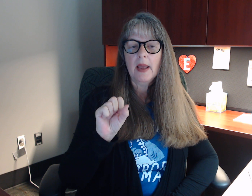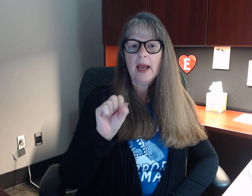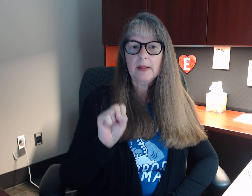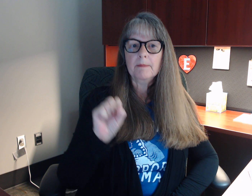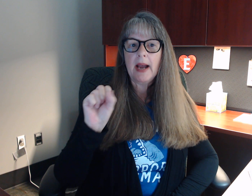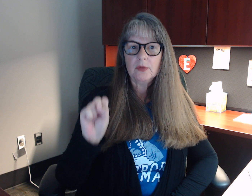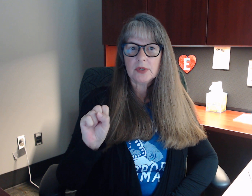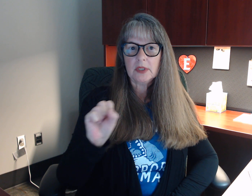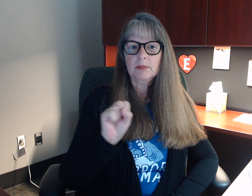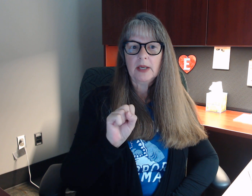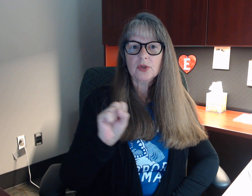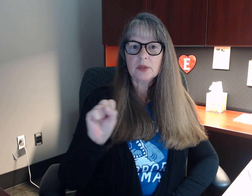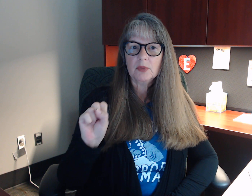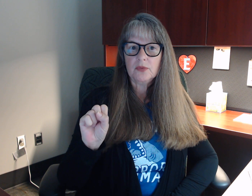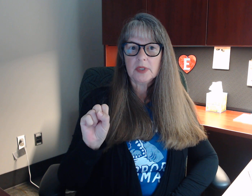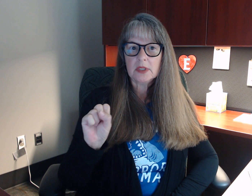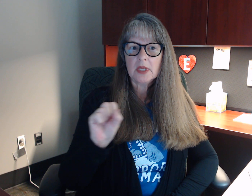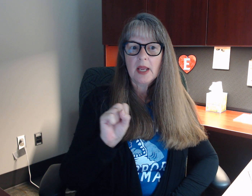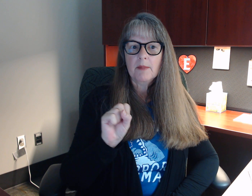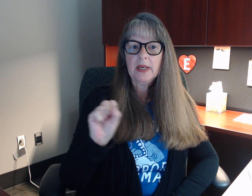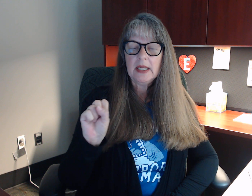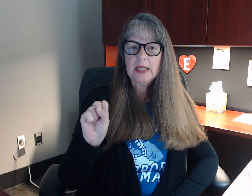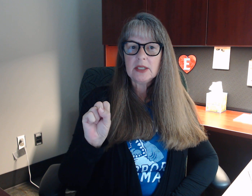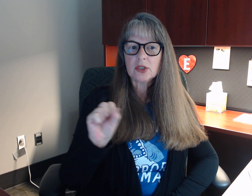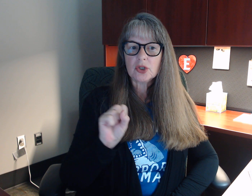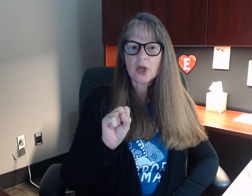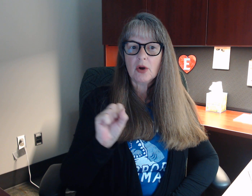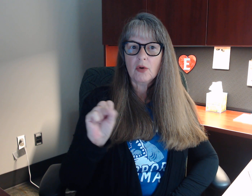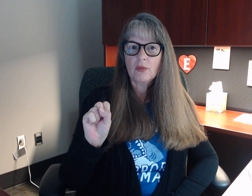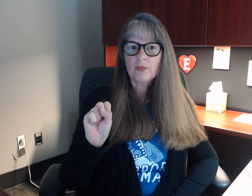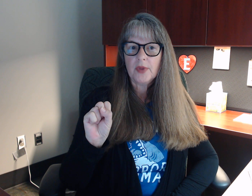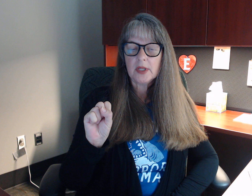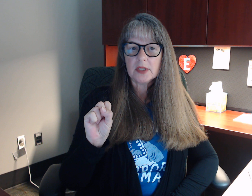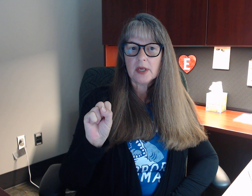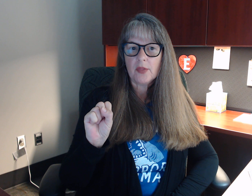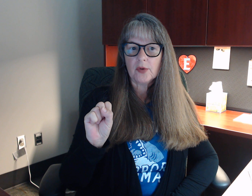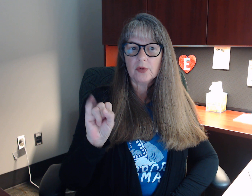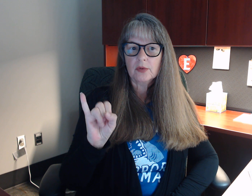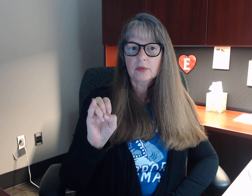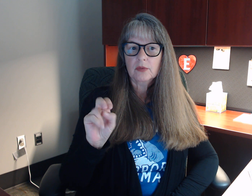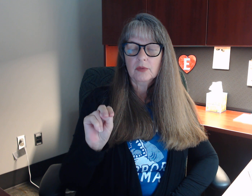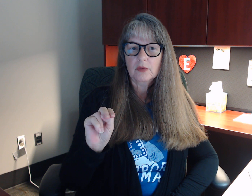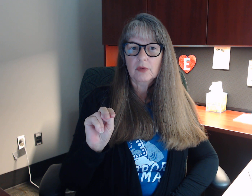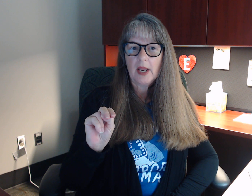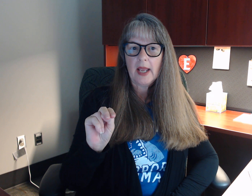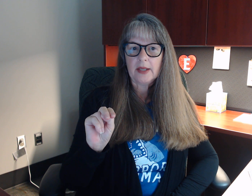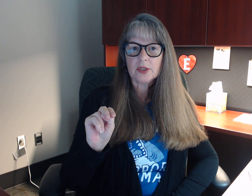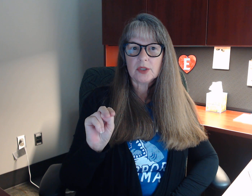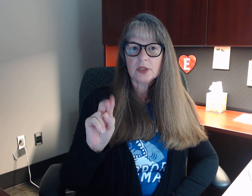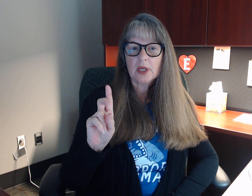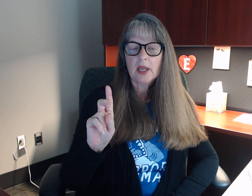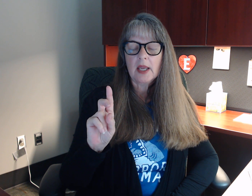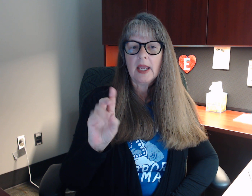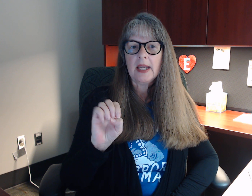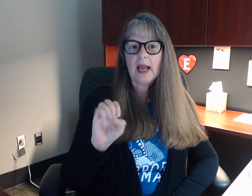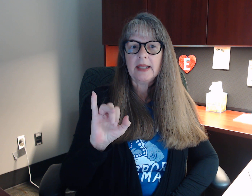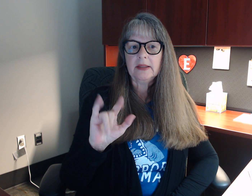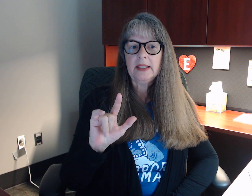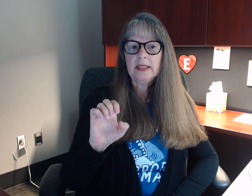I didn't bounce it. I just moved it. But it needs to show that it's another S. And